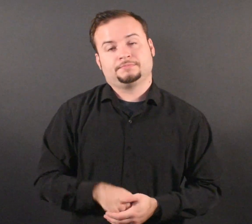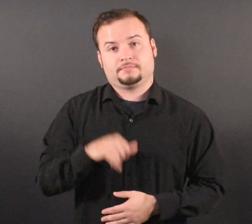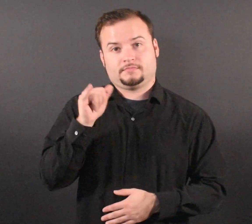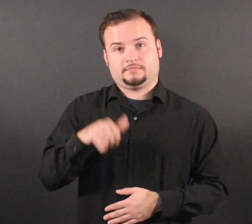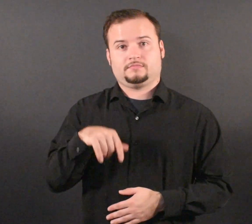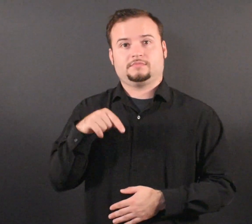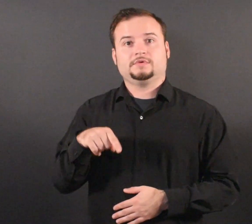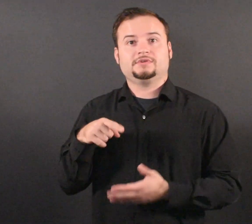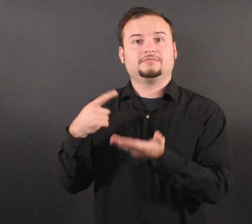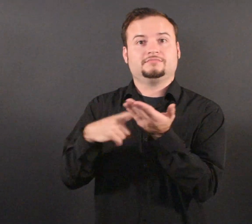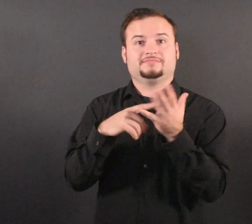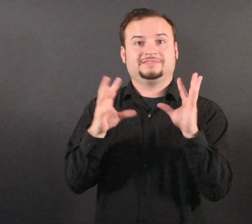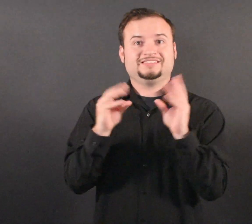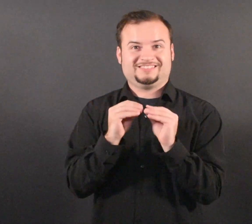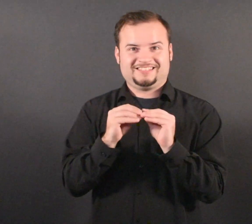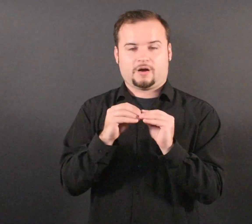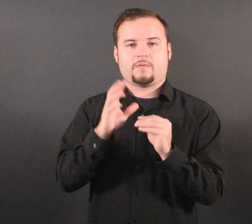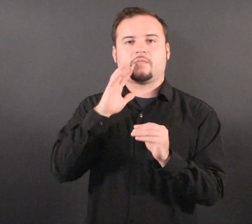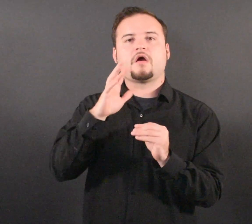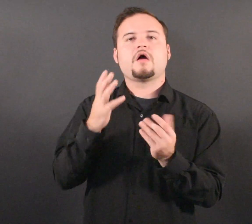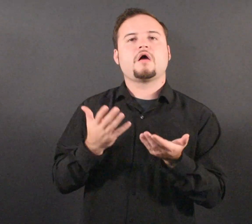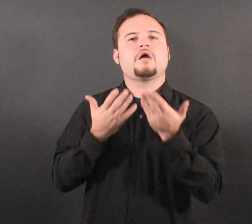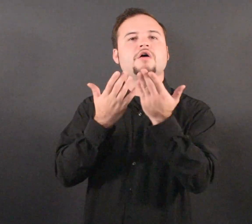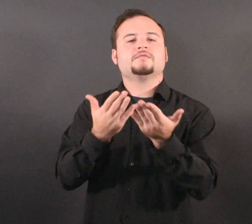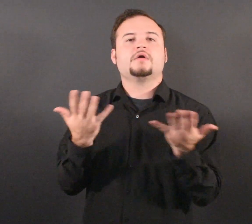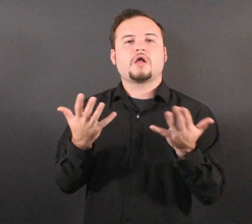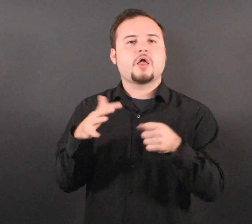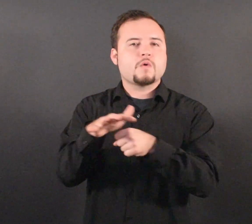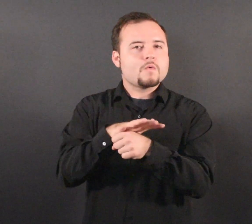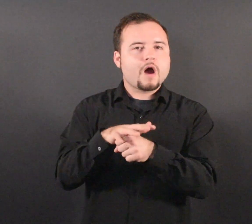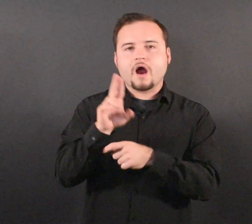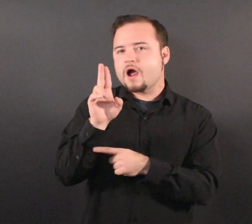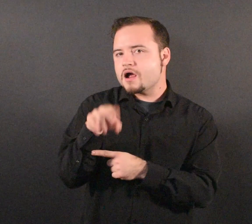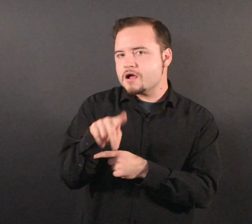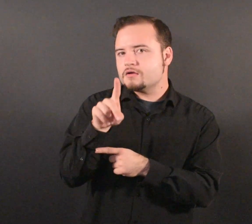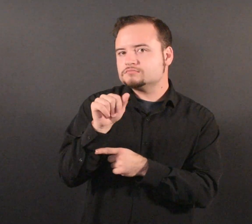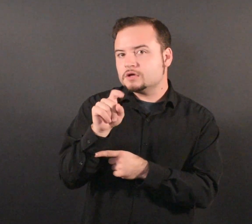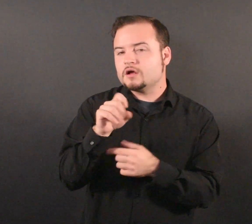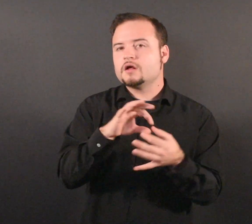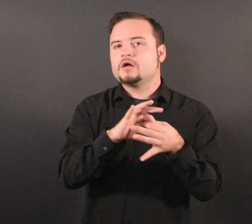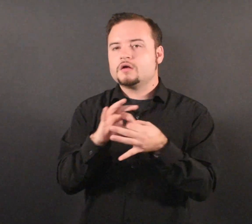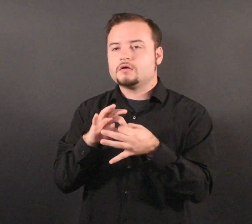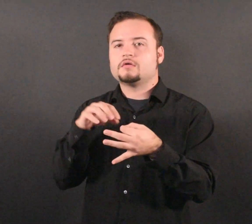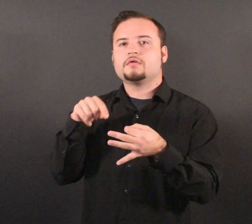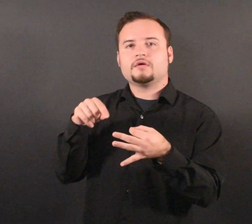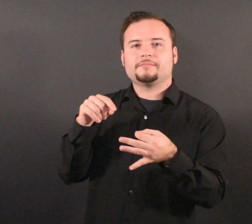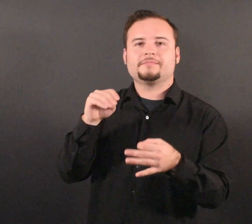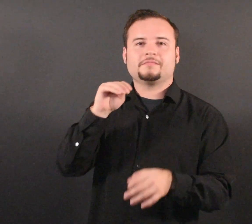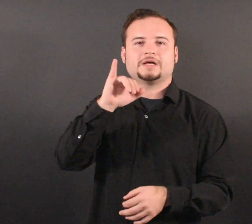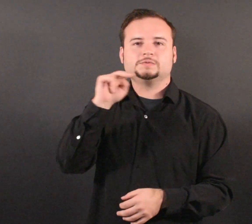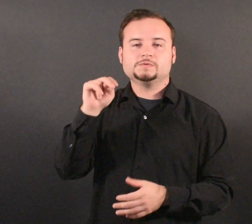The session will offer a local update from Minnesota's dual training pipeline